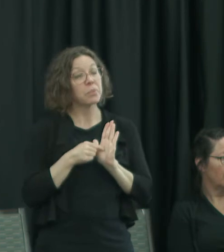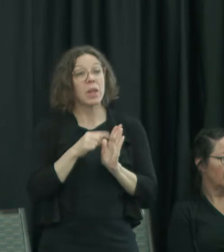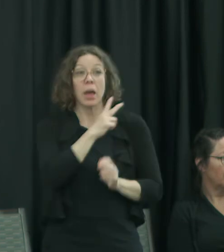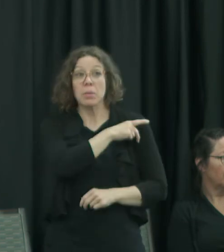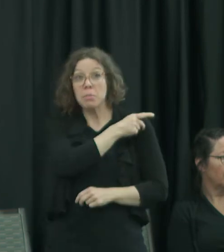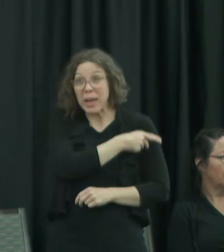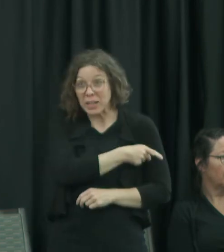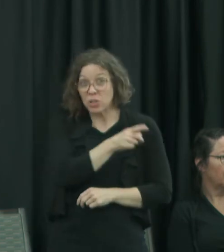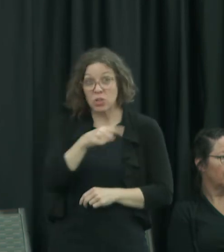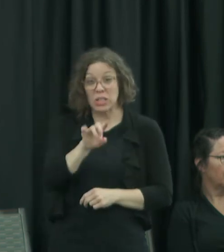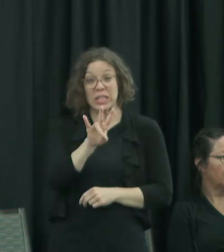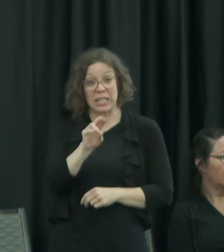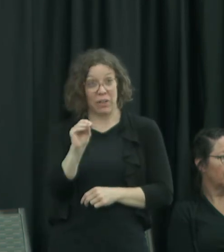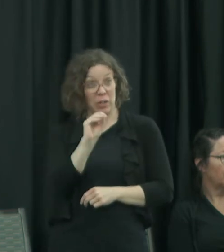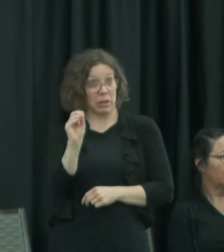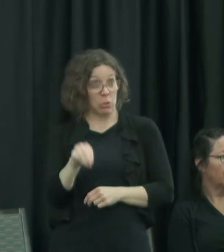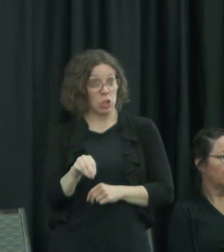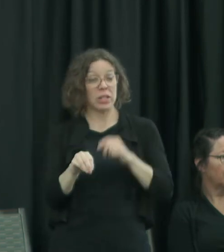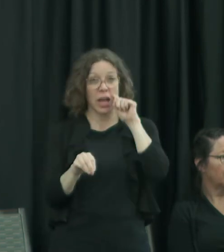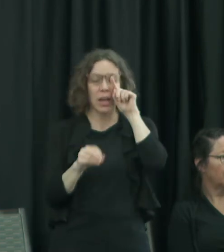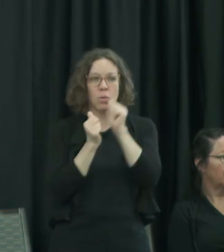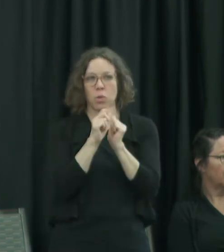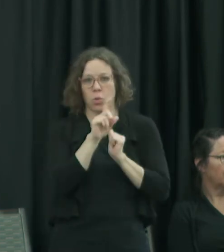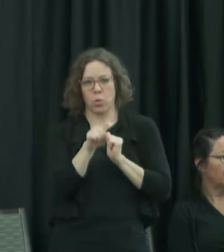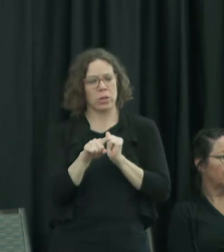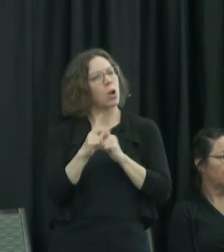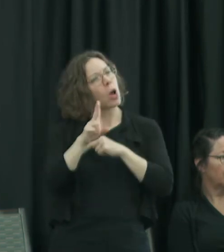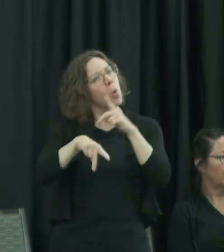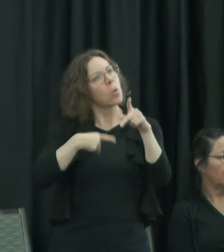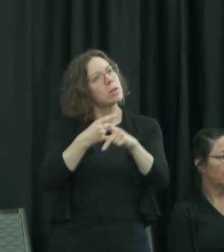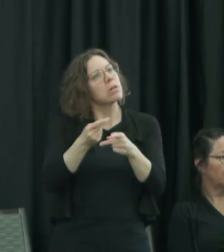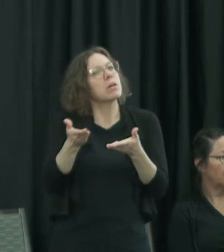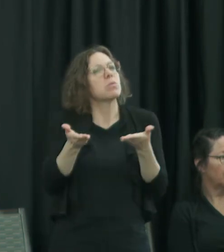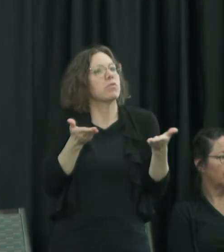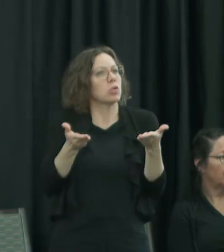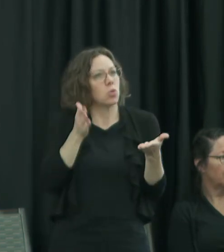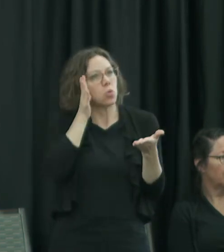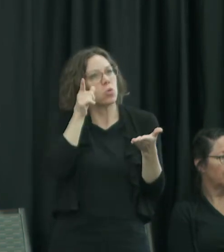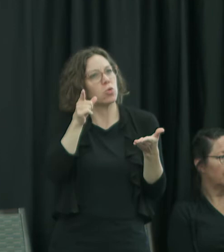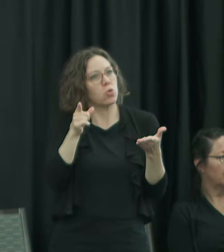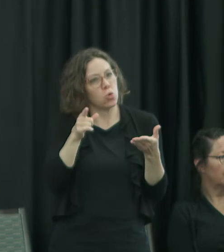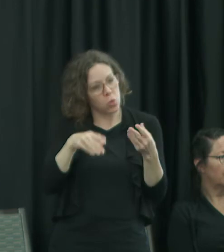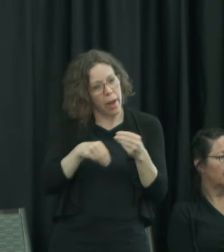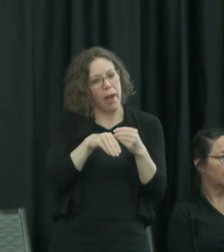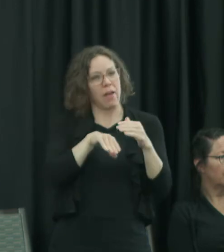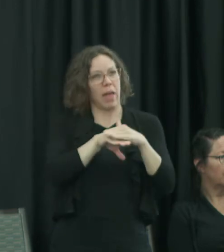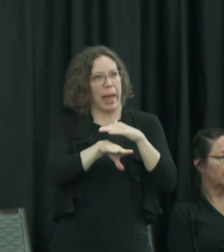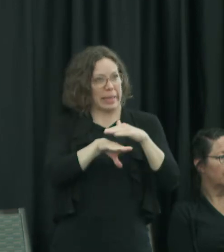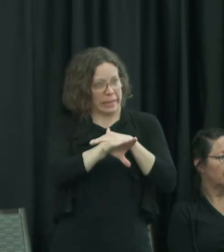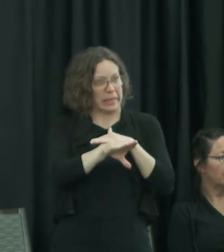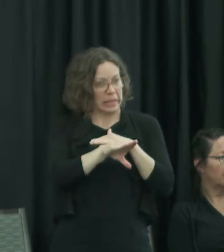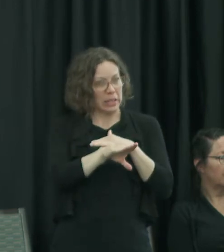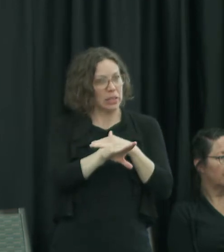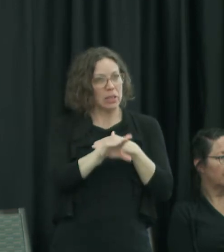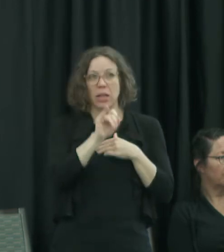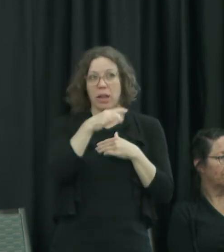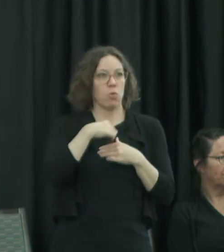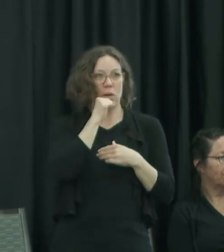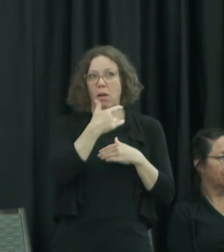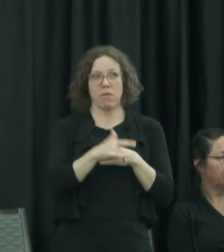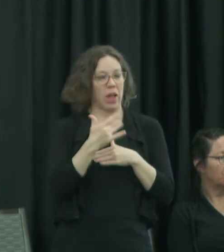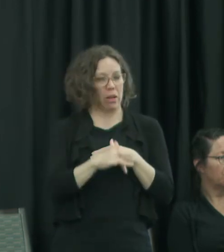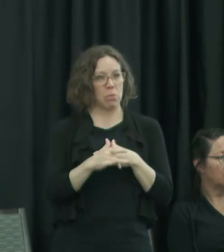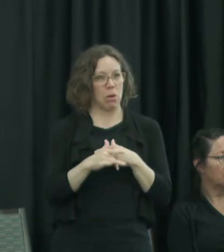who completed this survey with this question, what type of services would you have accessed if the Access Center was not available,